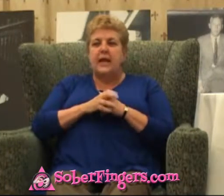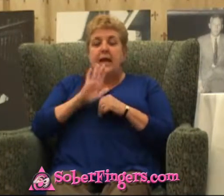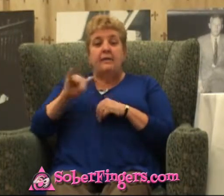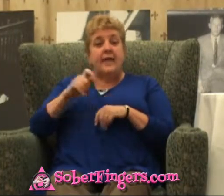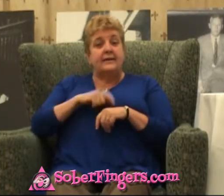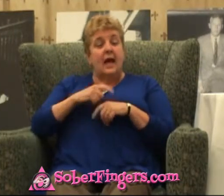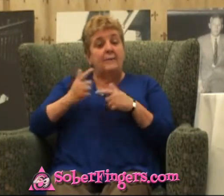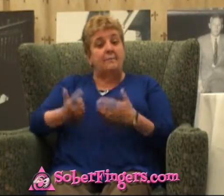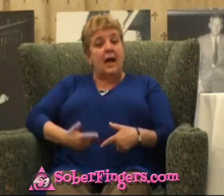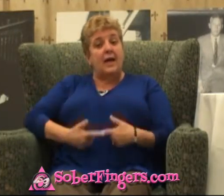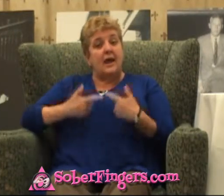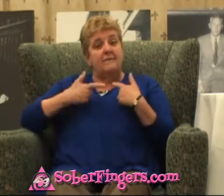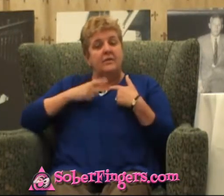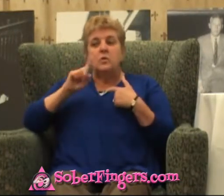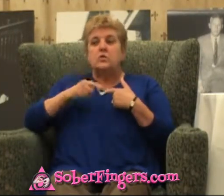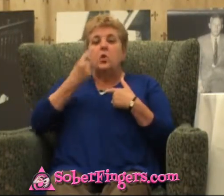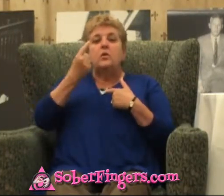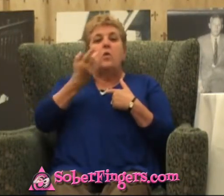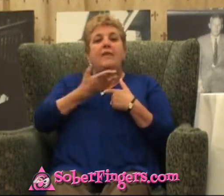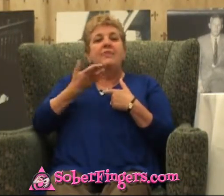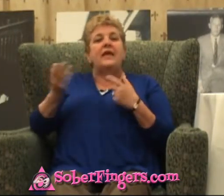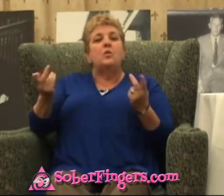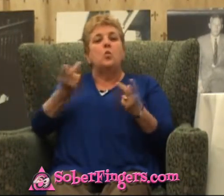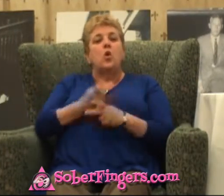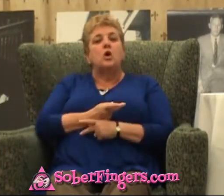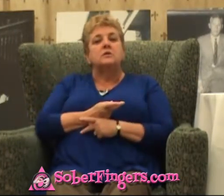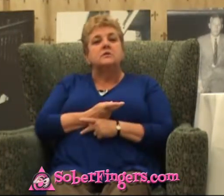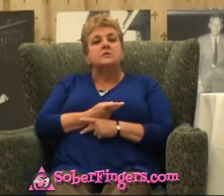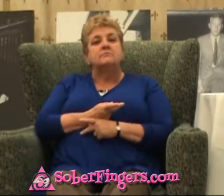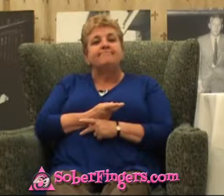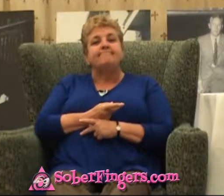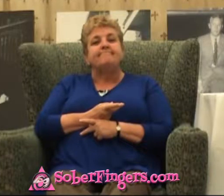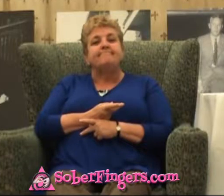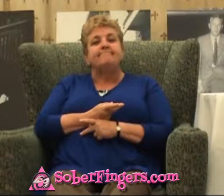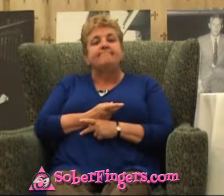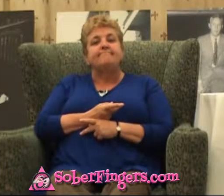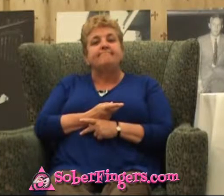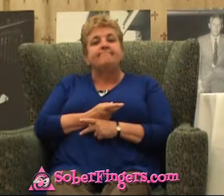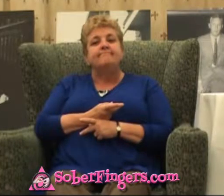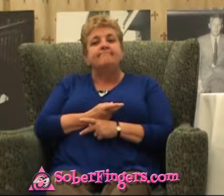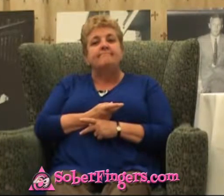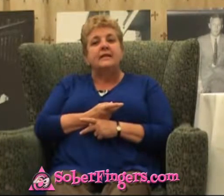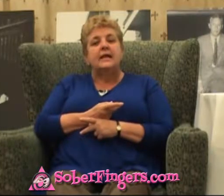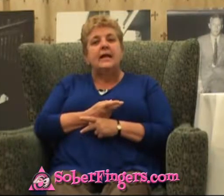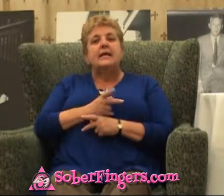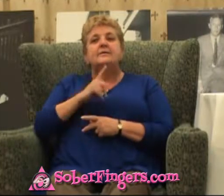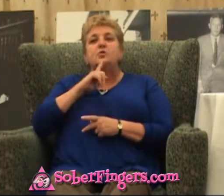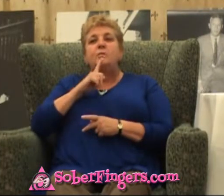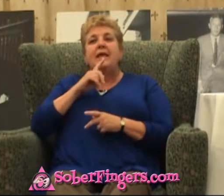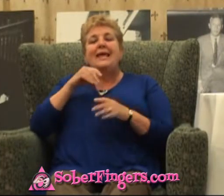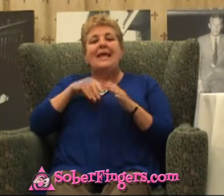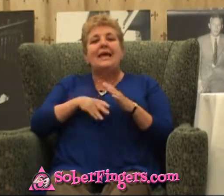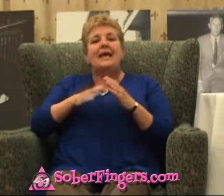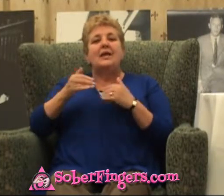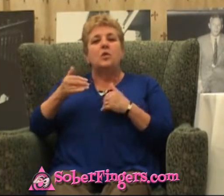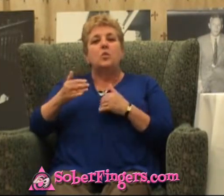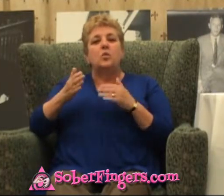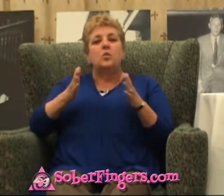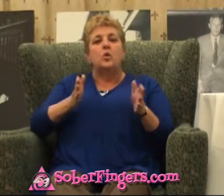thing worse to me than being in a room with all of you and what you're thinking about me. And that's being in a room alone with me and what I'm